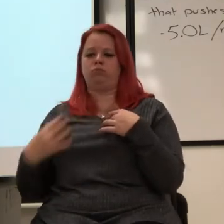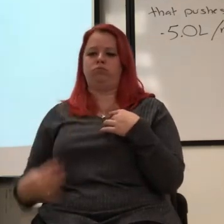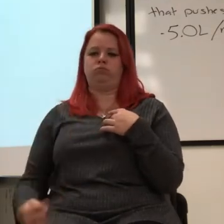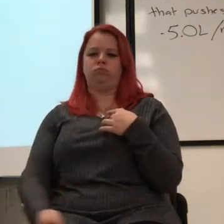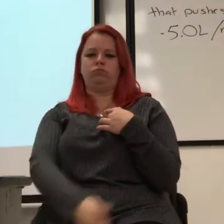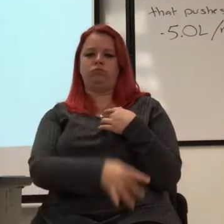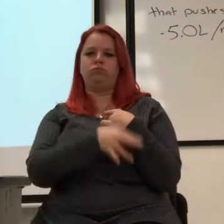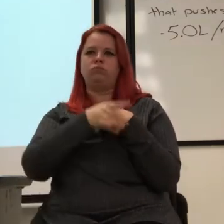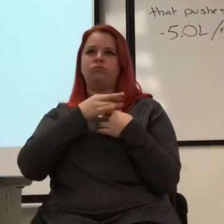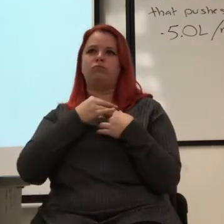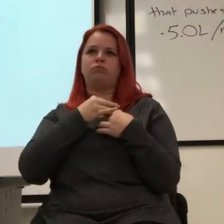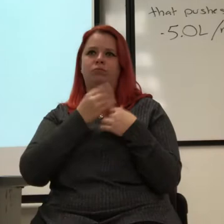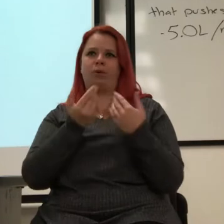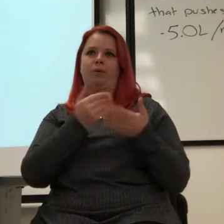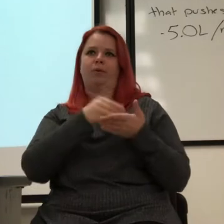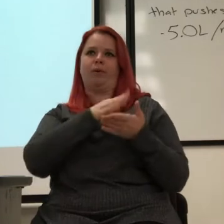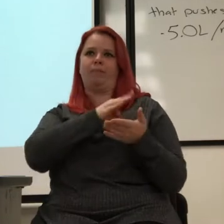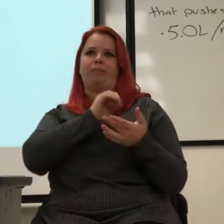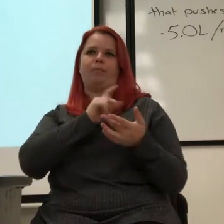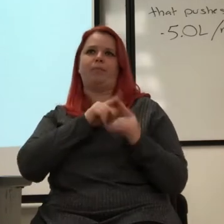how the blood circulates through the body.